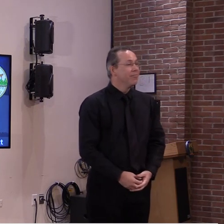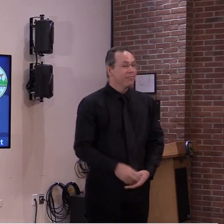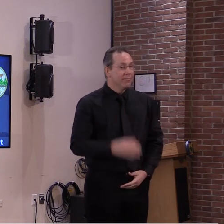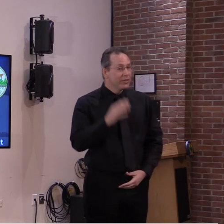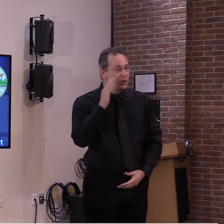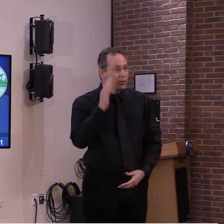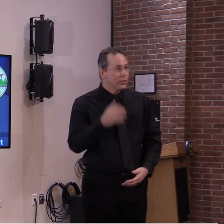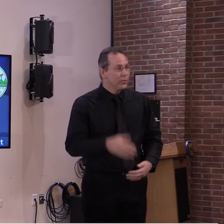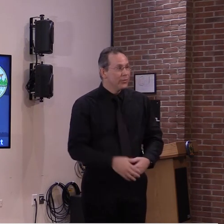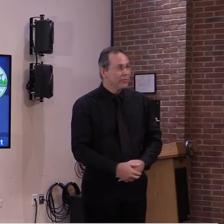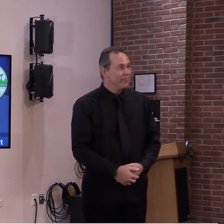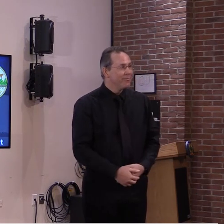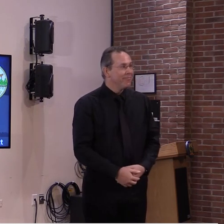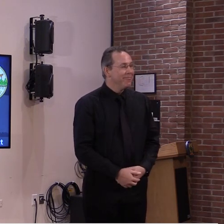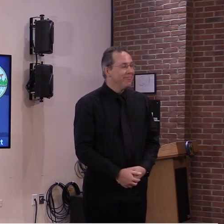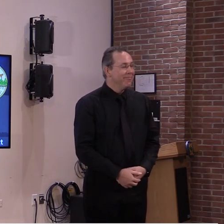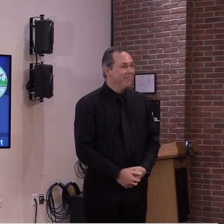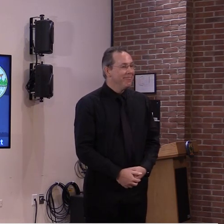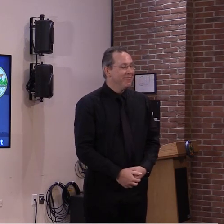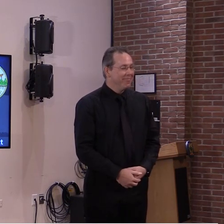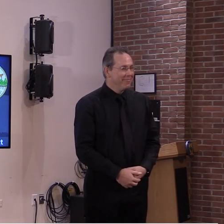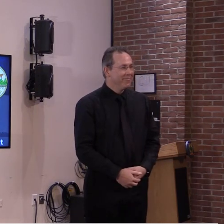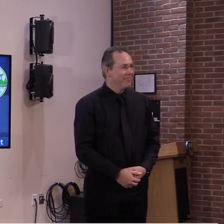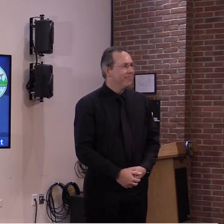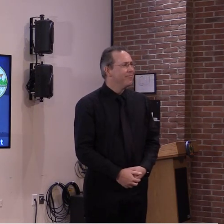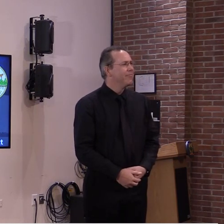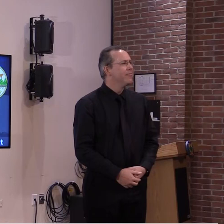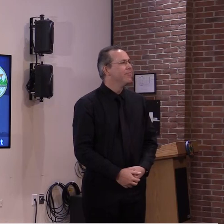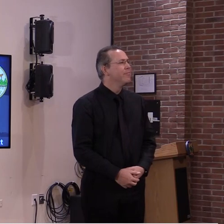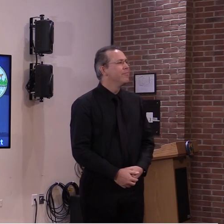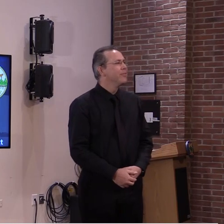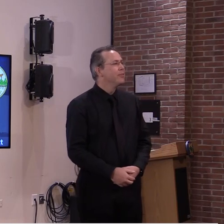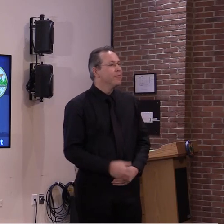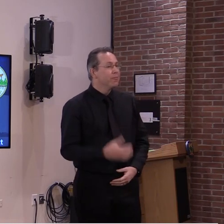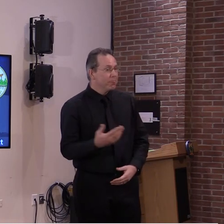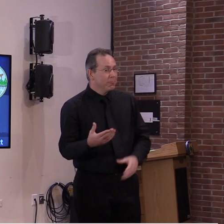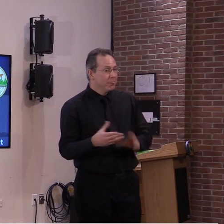Stewart, NBC5. All right. Good morning. You can hear me okay? We can.